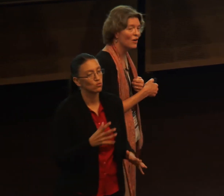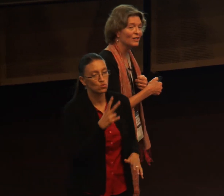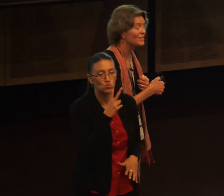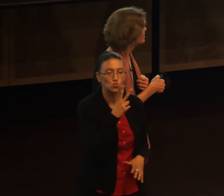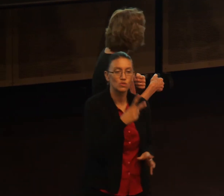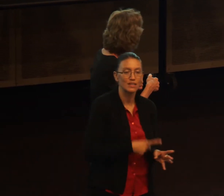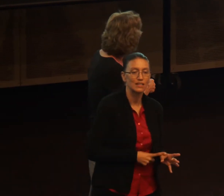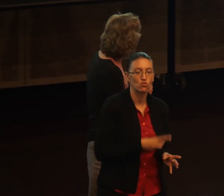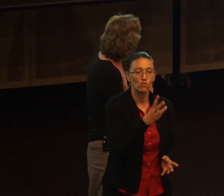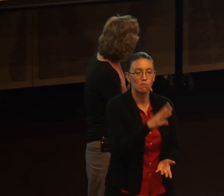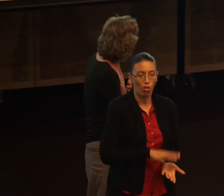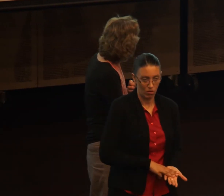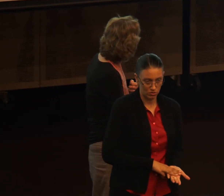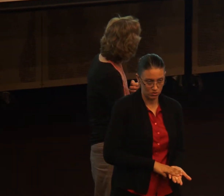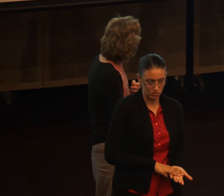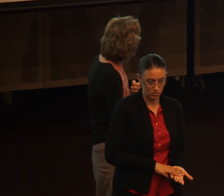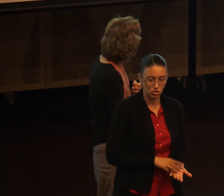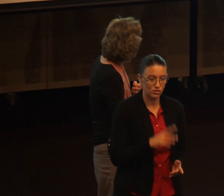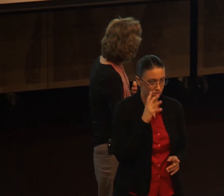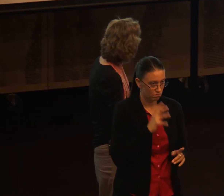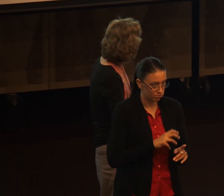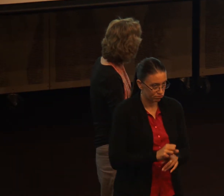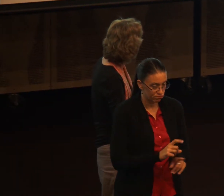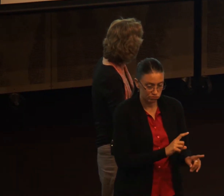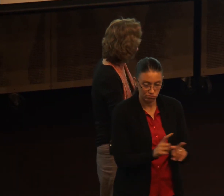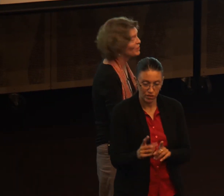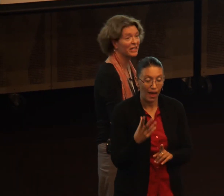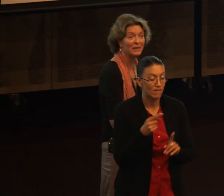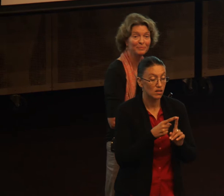she noticed is that when you have a sentence like,